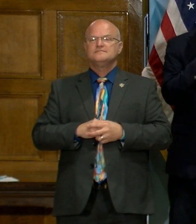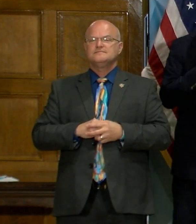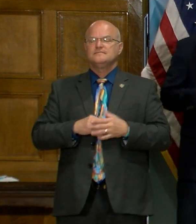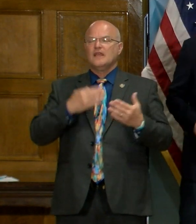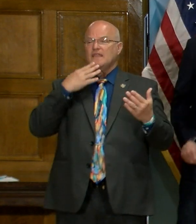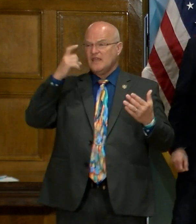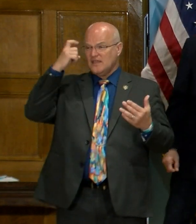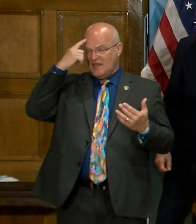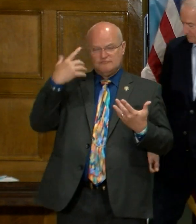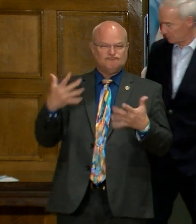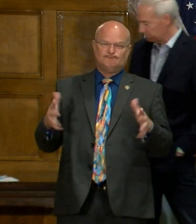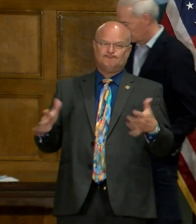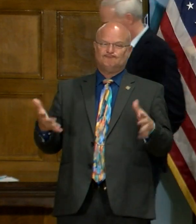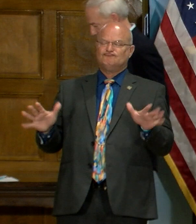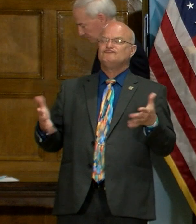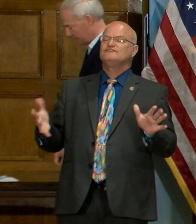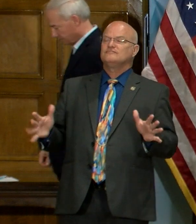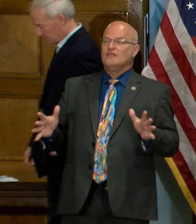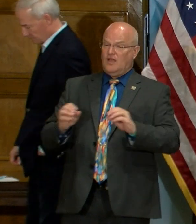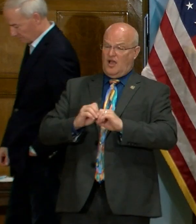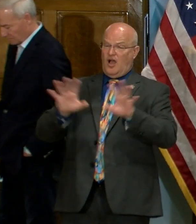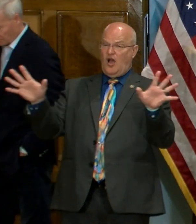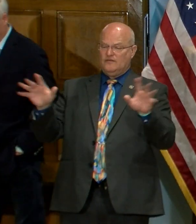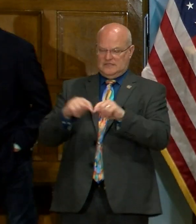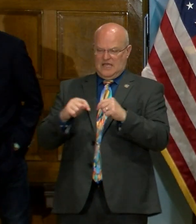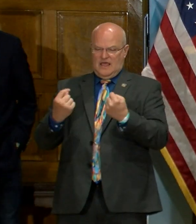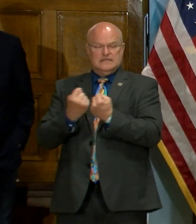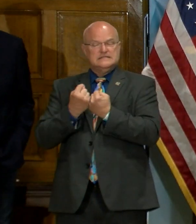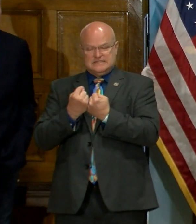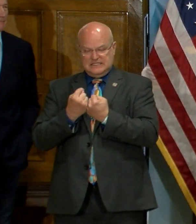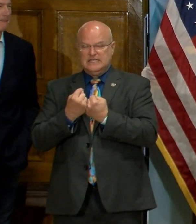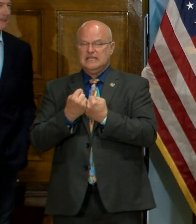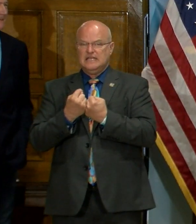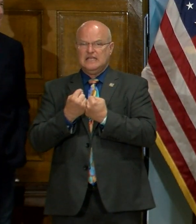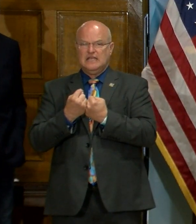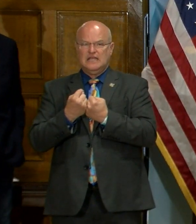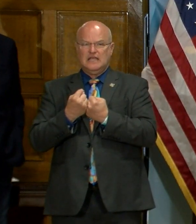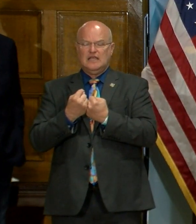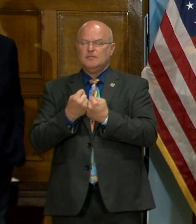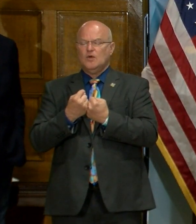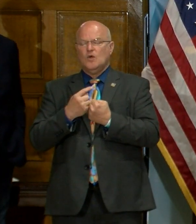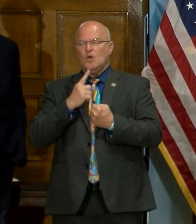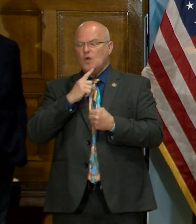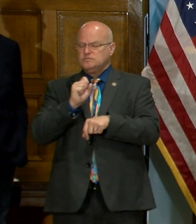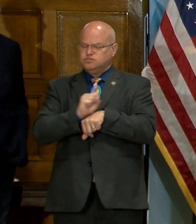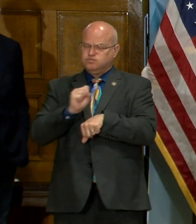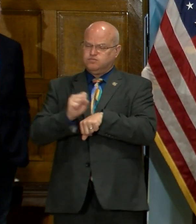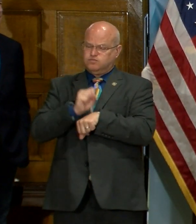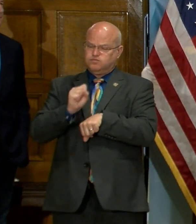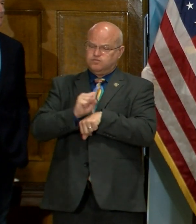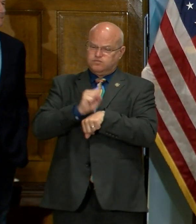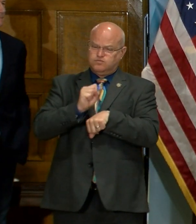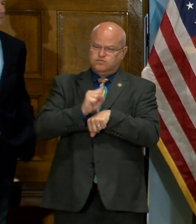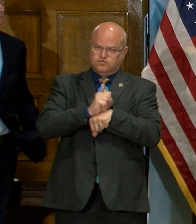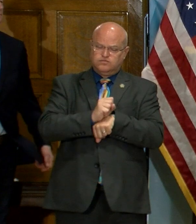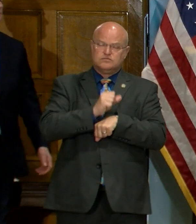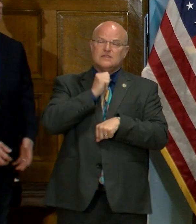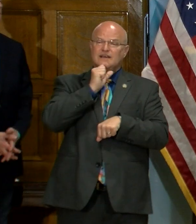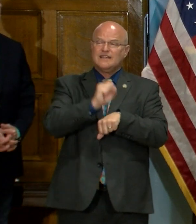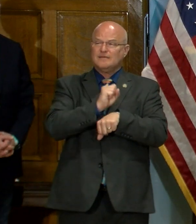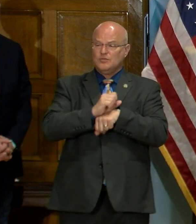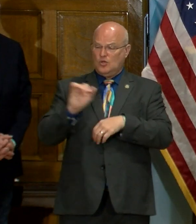Thank you, Governor. I think you covered that, and obviously our team has been spread as thin as possible trying to cover our existing